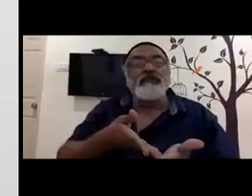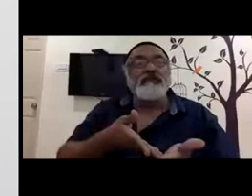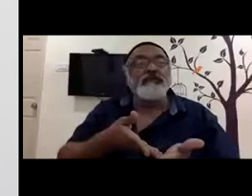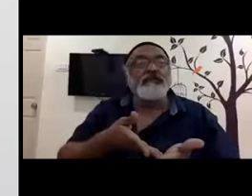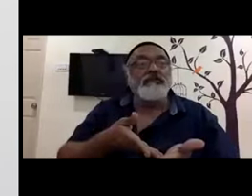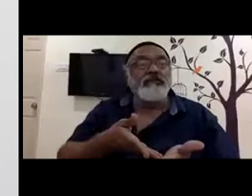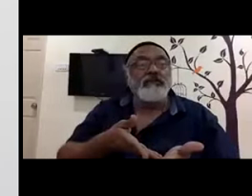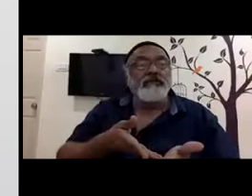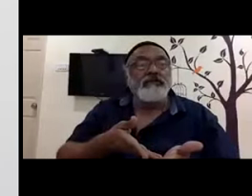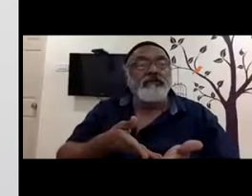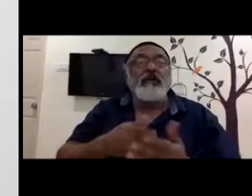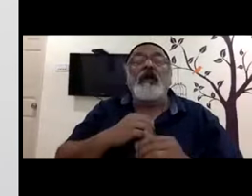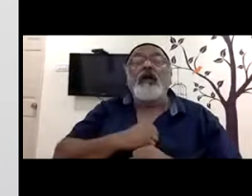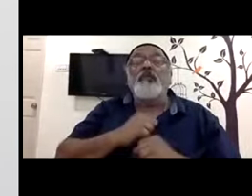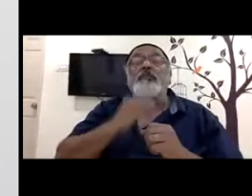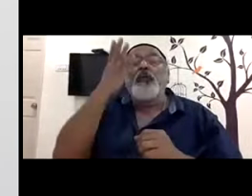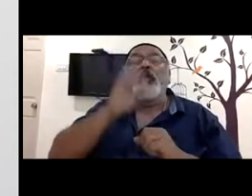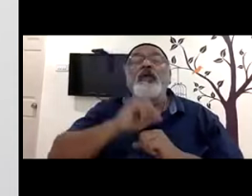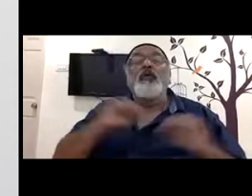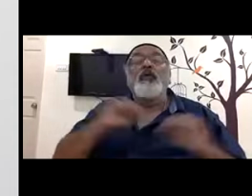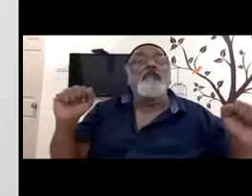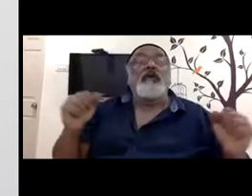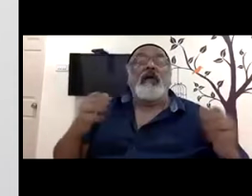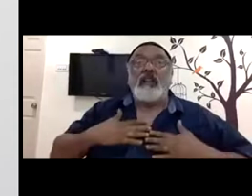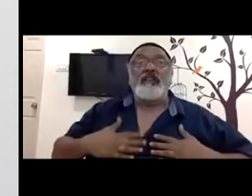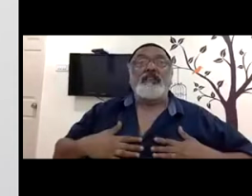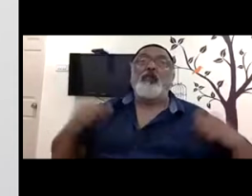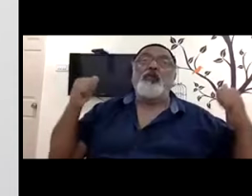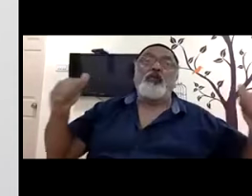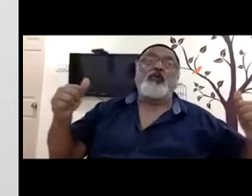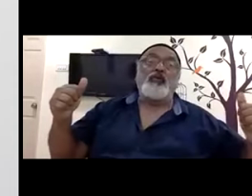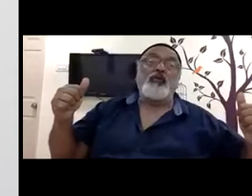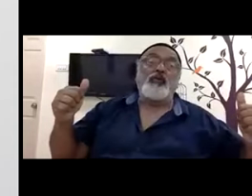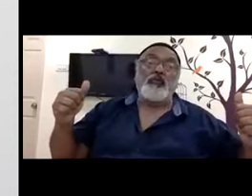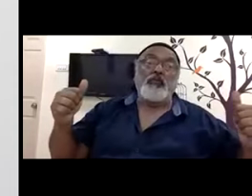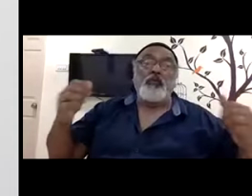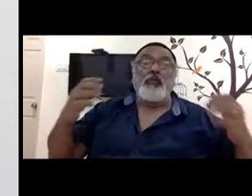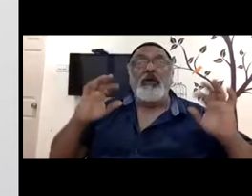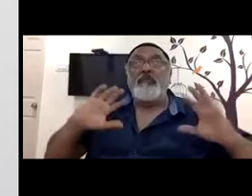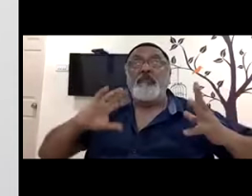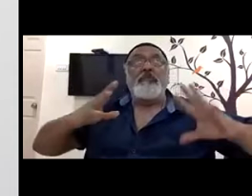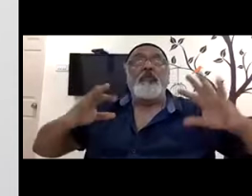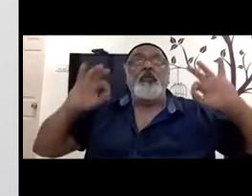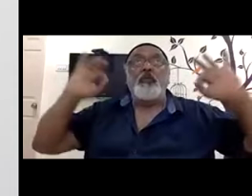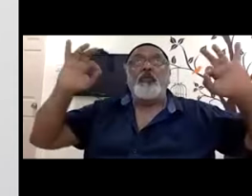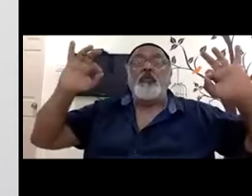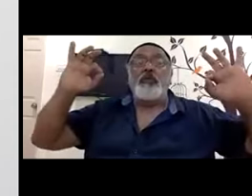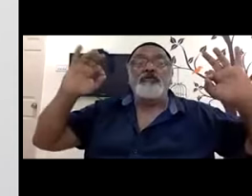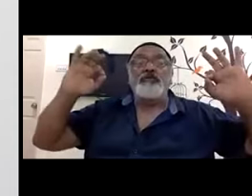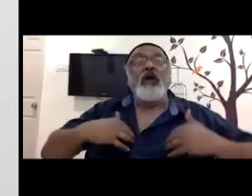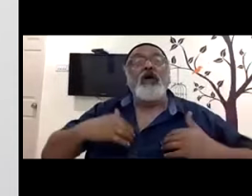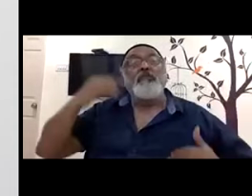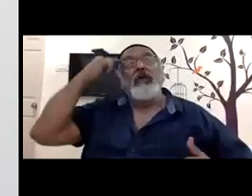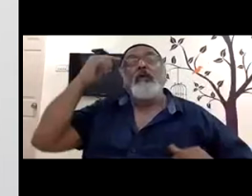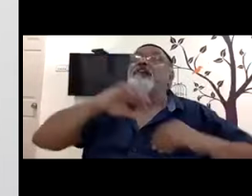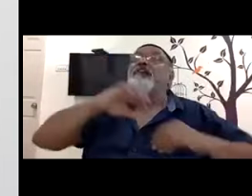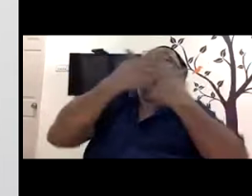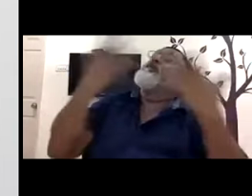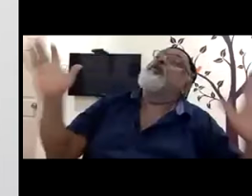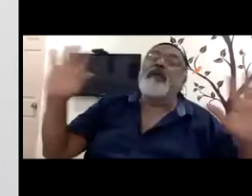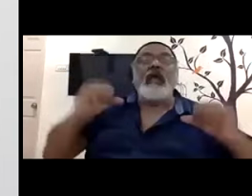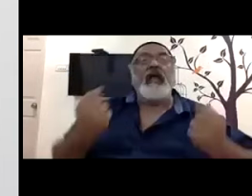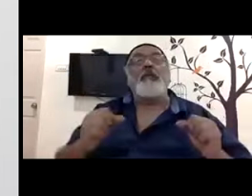I believe that waking up early is healthier and makes me more productive, so I may believe that it makes everybody more